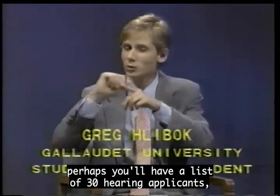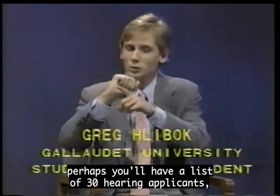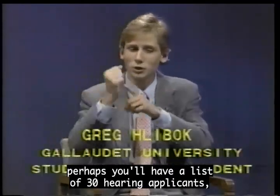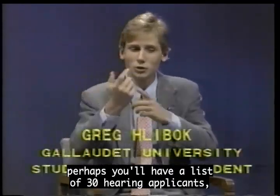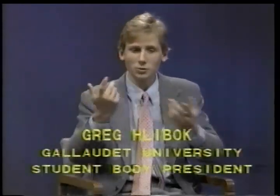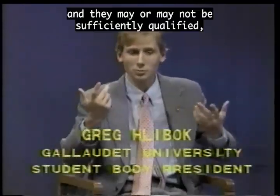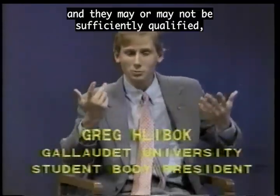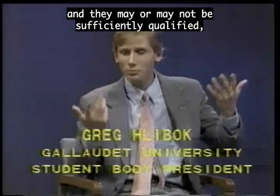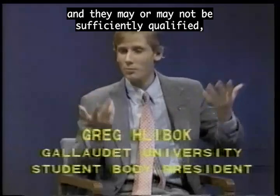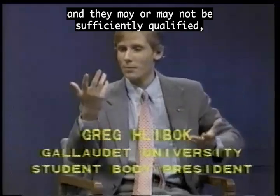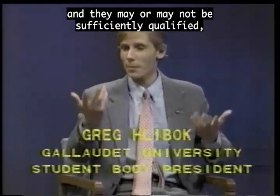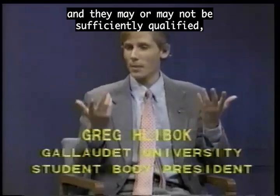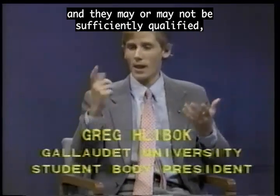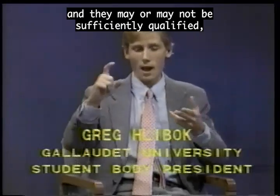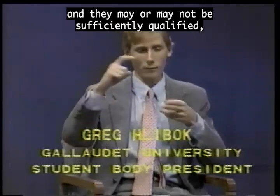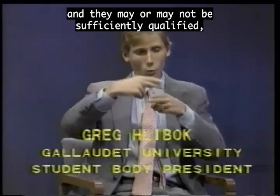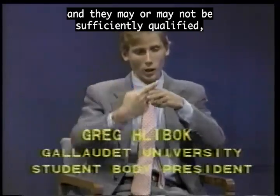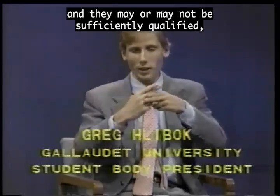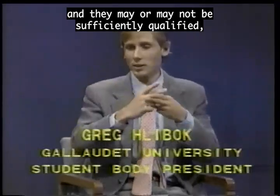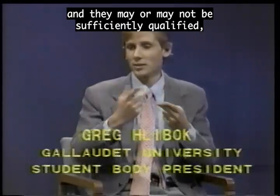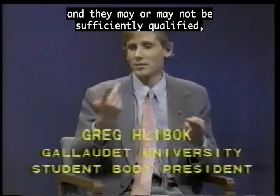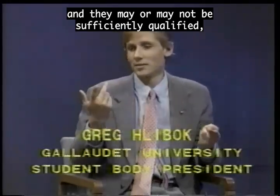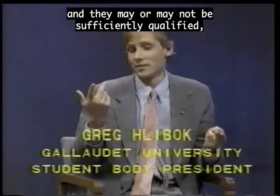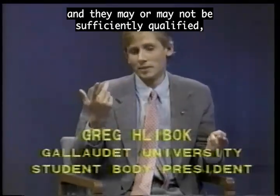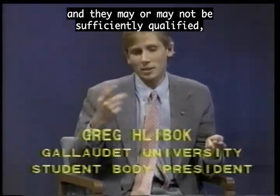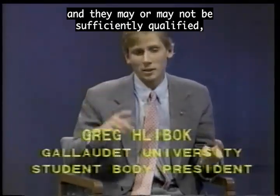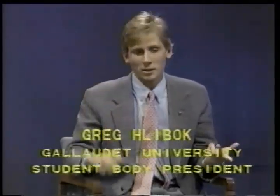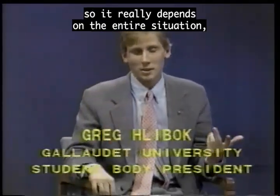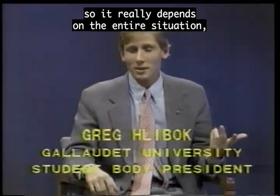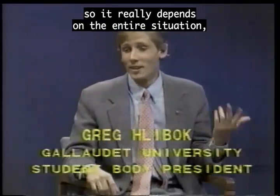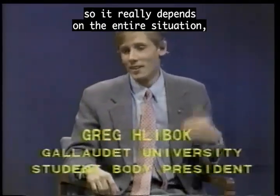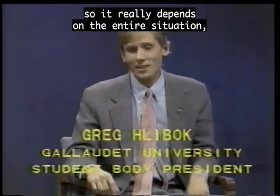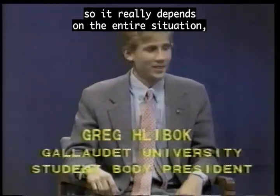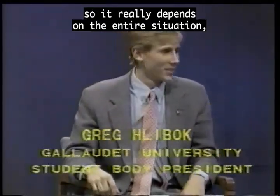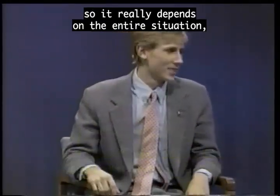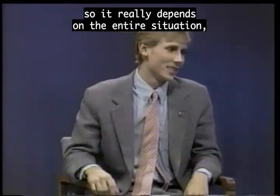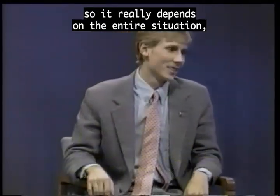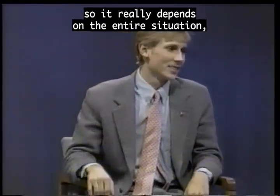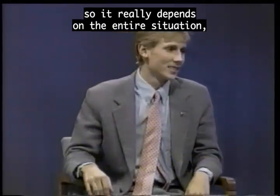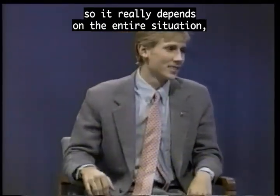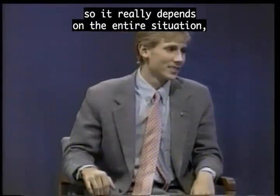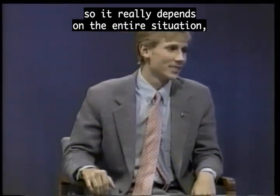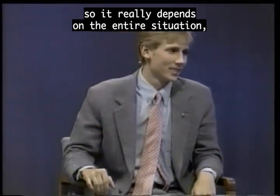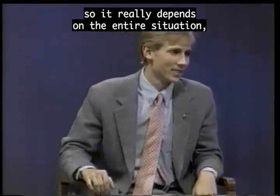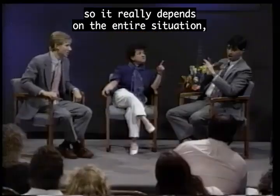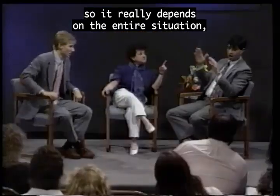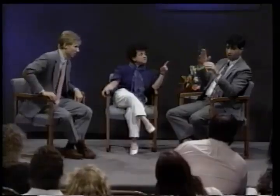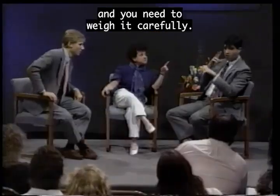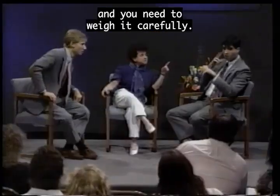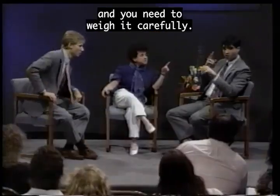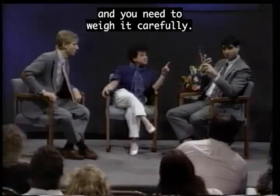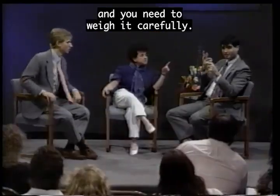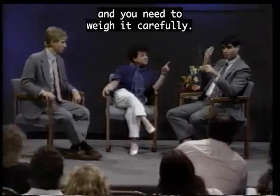sufficiently qualified. So it really depends on the entire situation, and you need to weigh it carefully. But